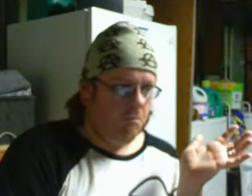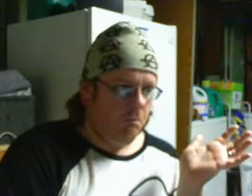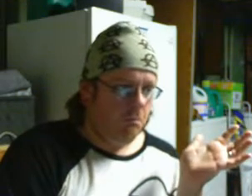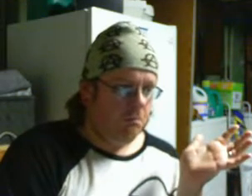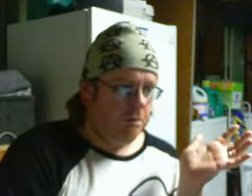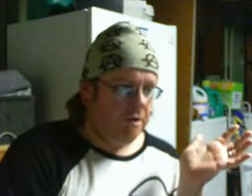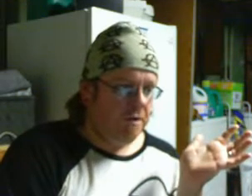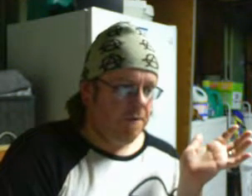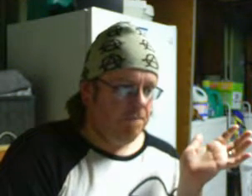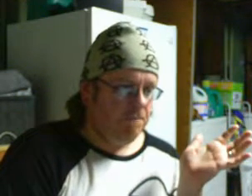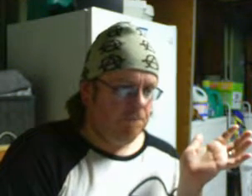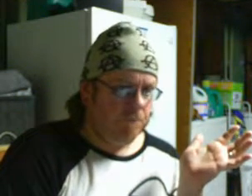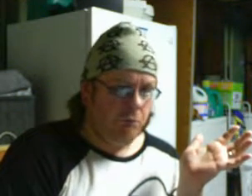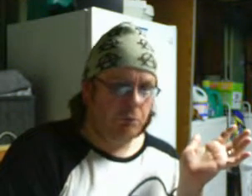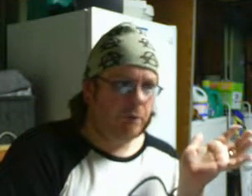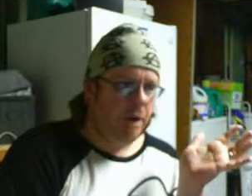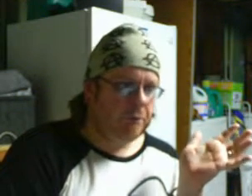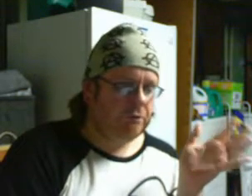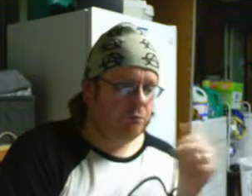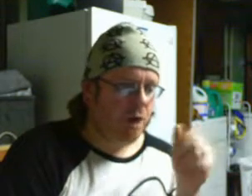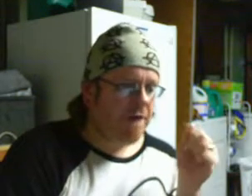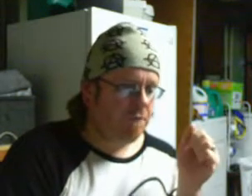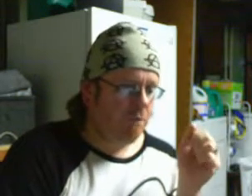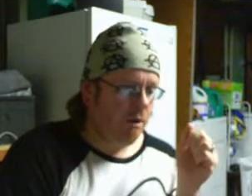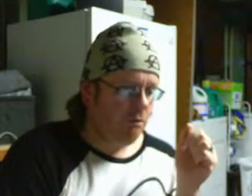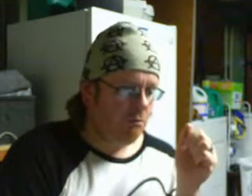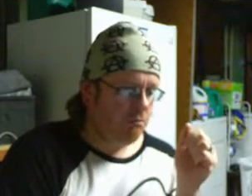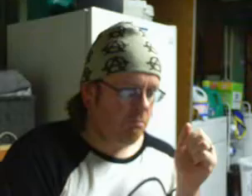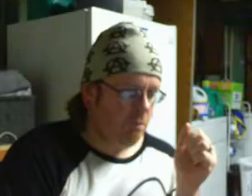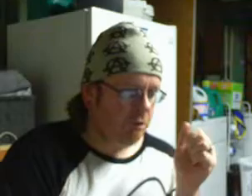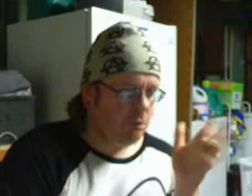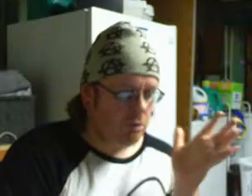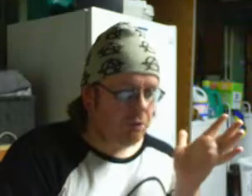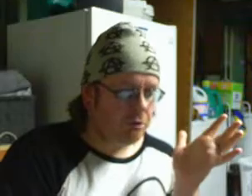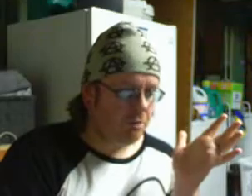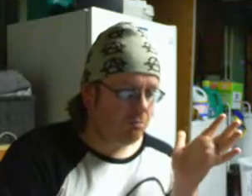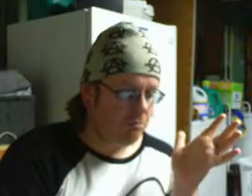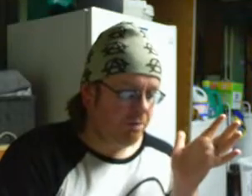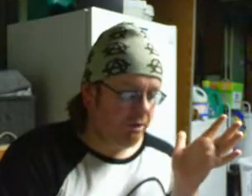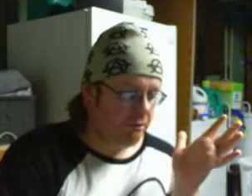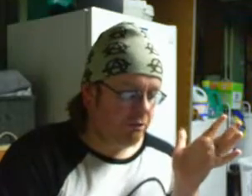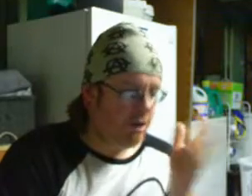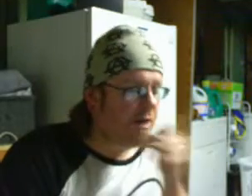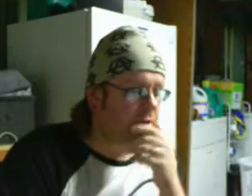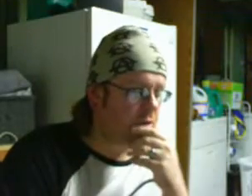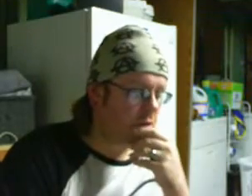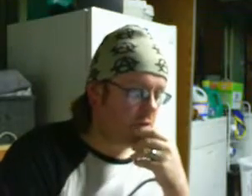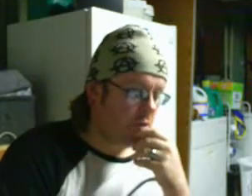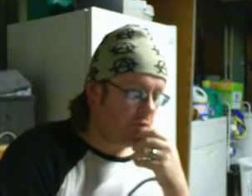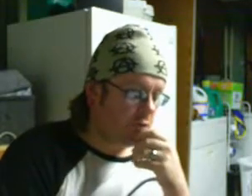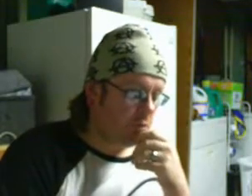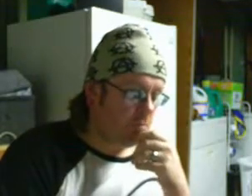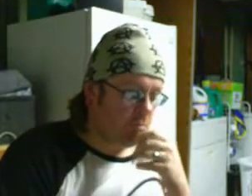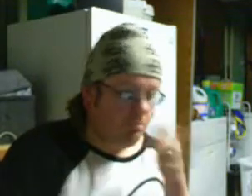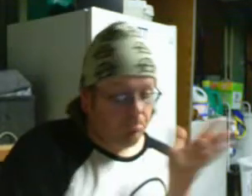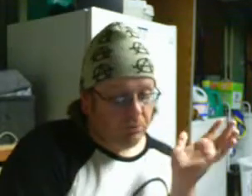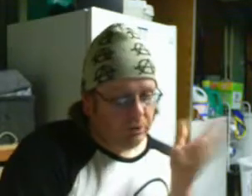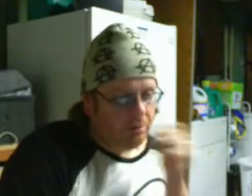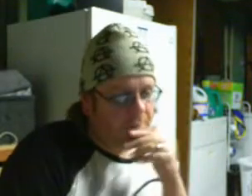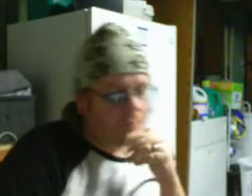be fooling around with his wife while men that were under him could be out there dying. So, you know, after this